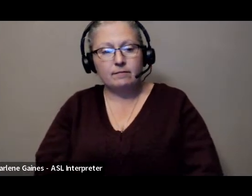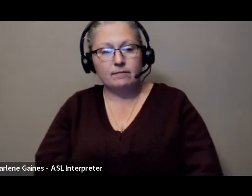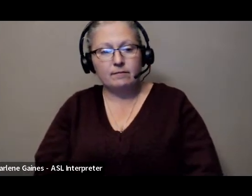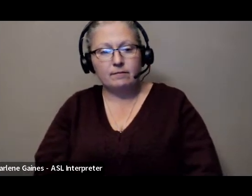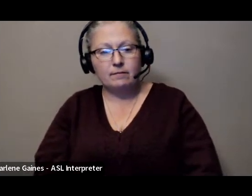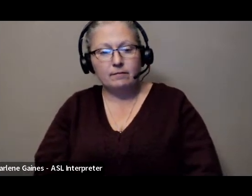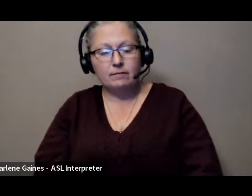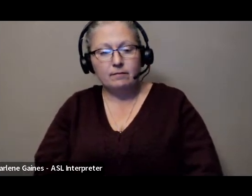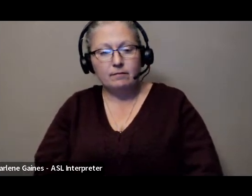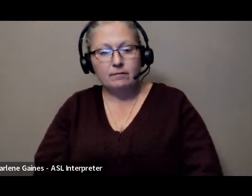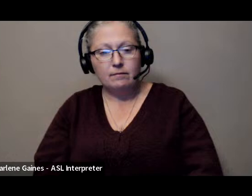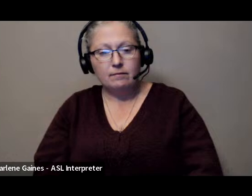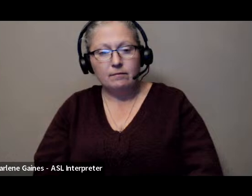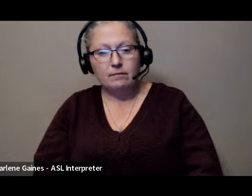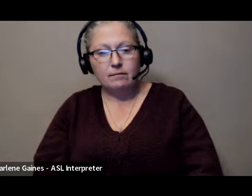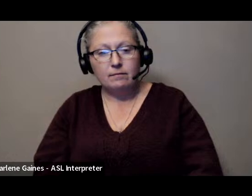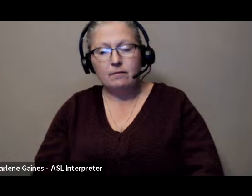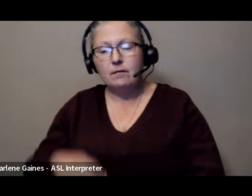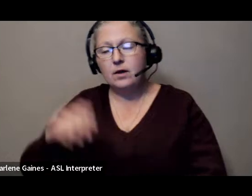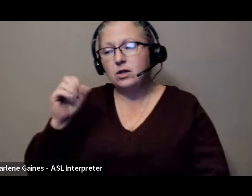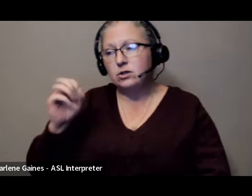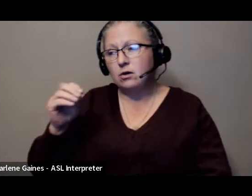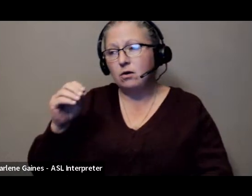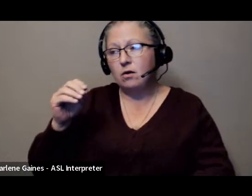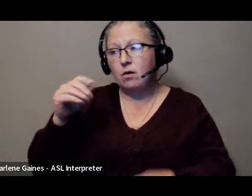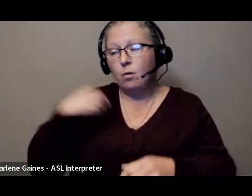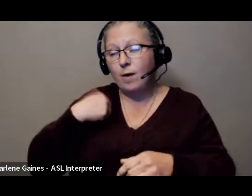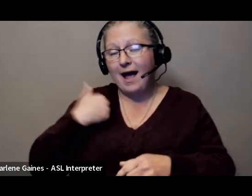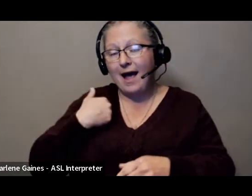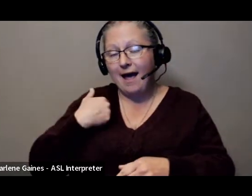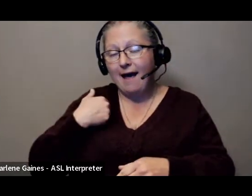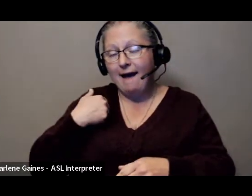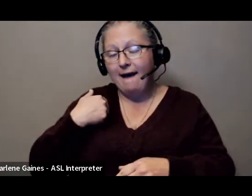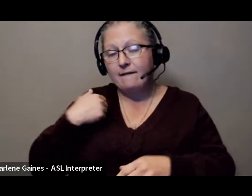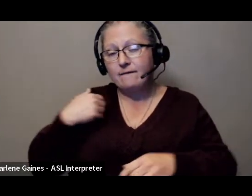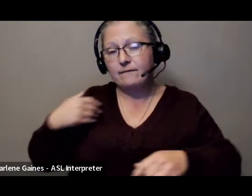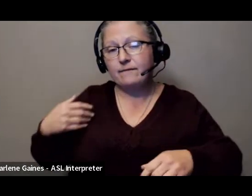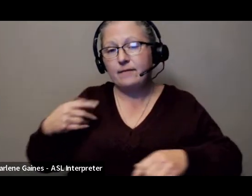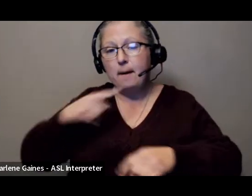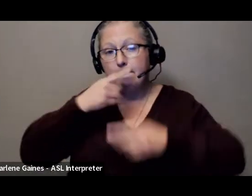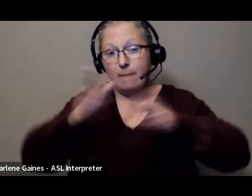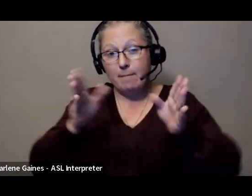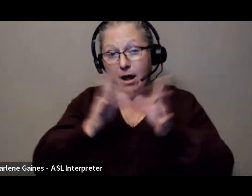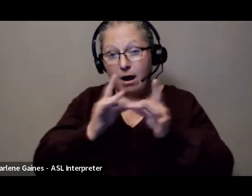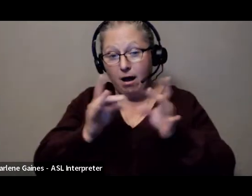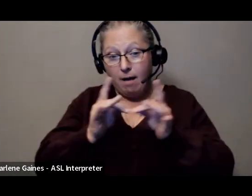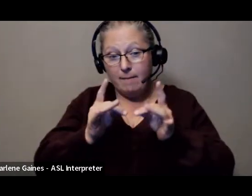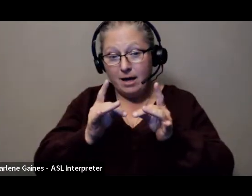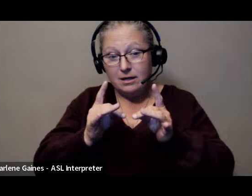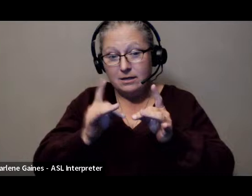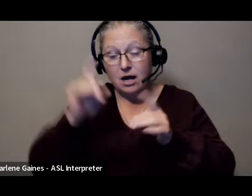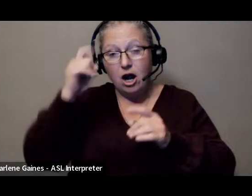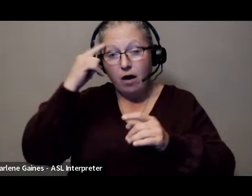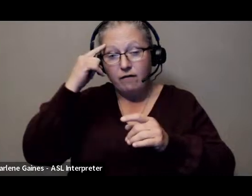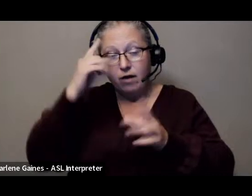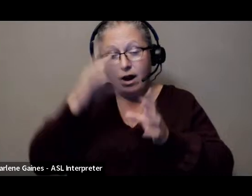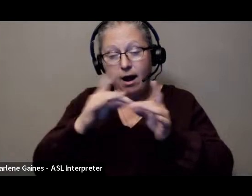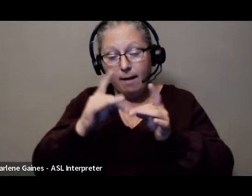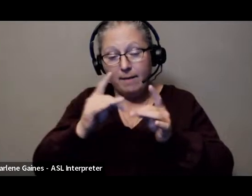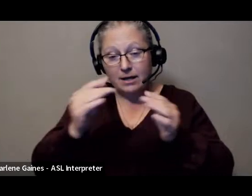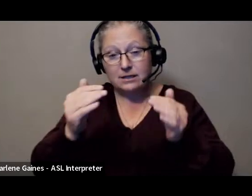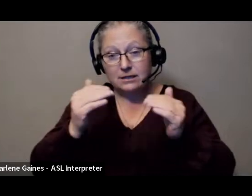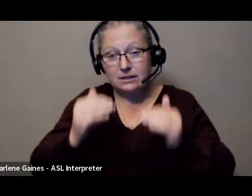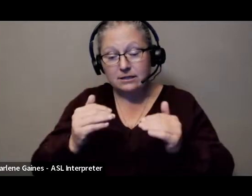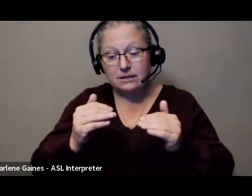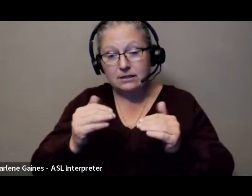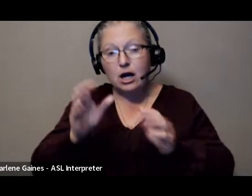Point of order. So in here, we have the public comments part, governing comments part, then